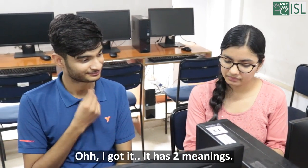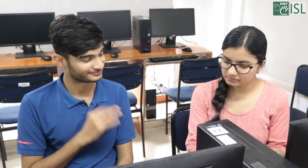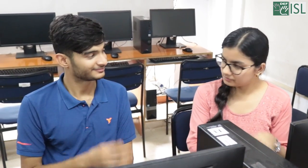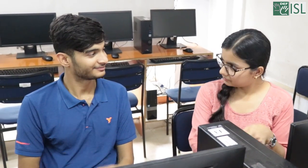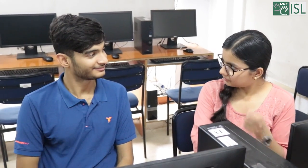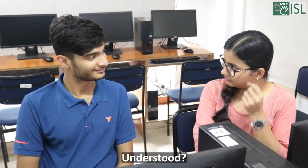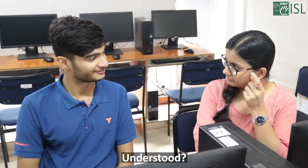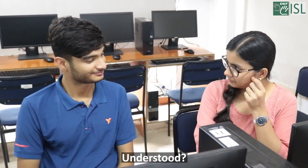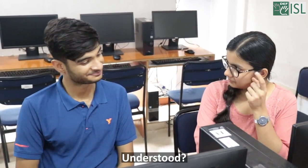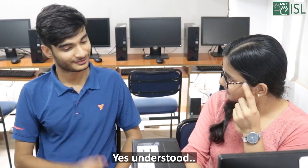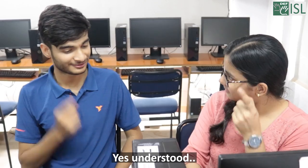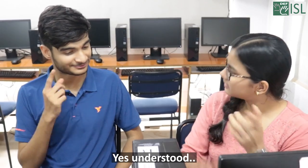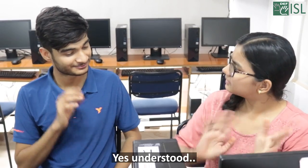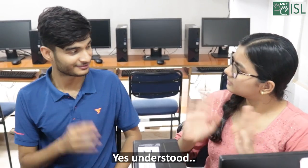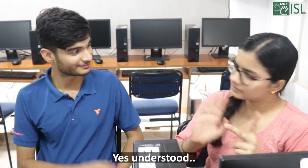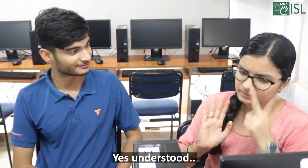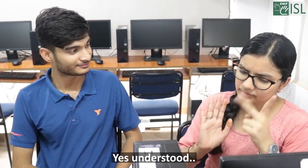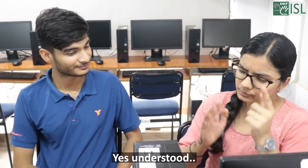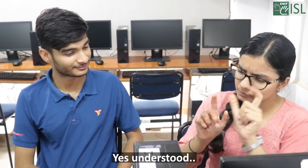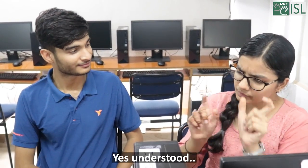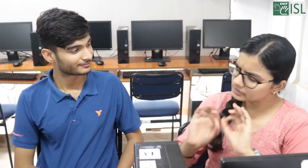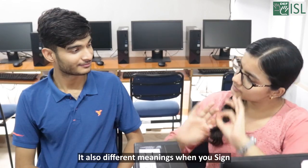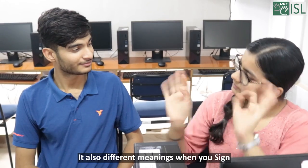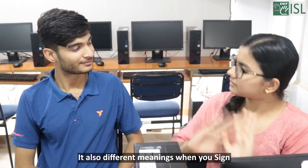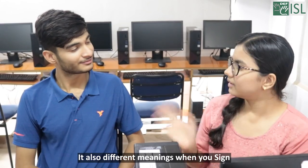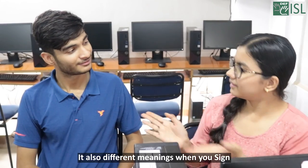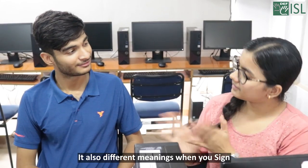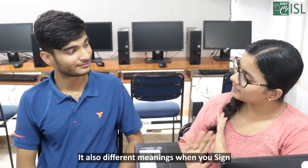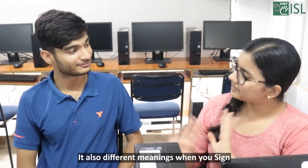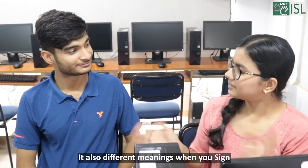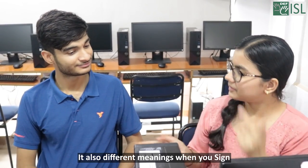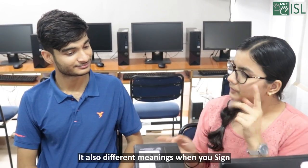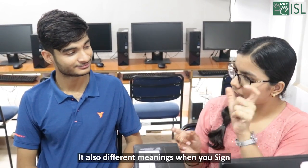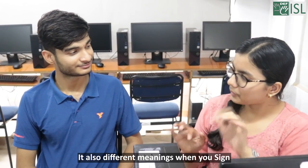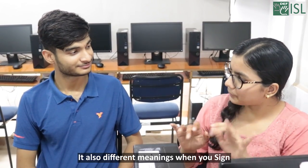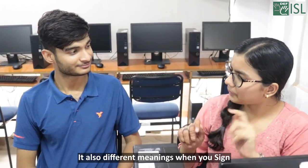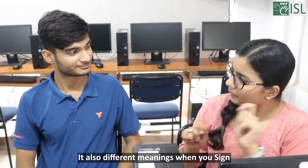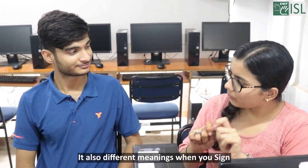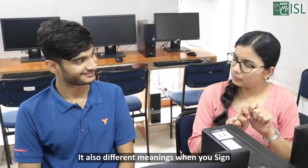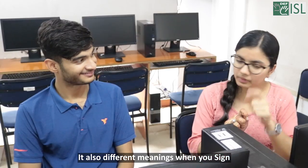Understood? Yes, understood. It also has different meanings when you sign.